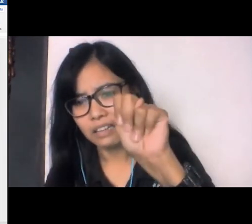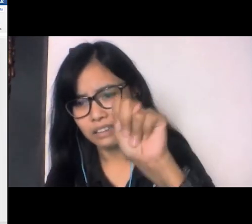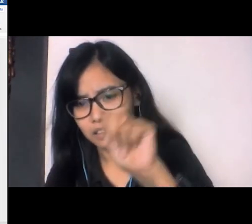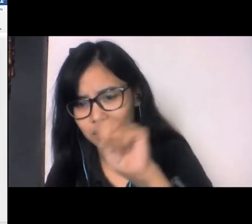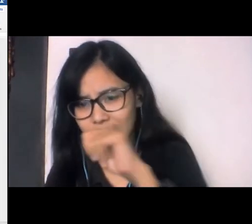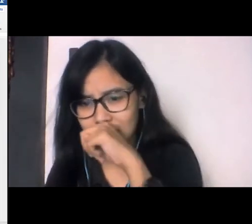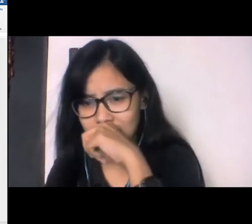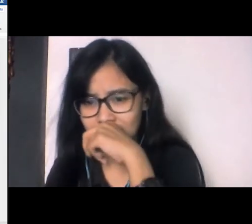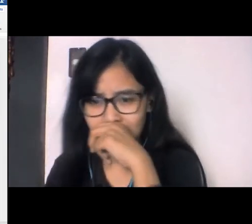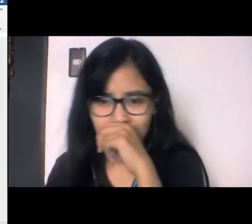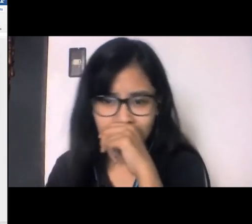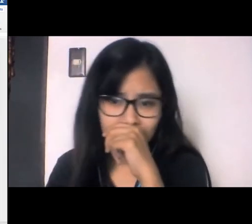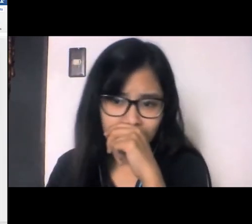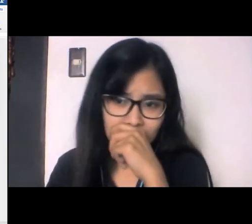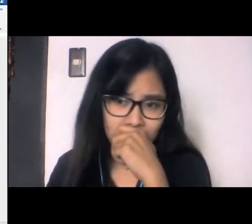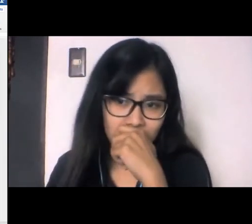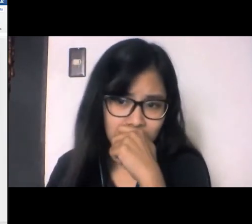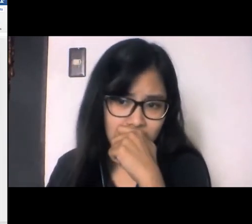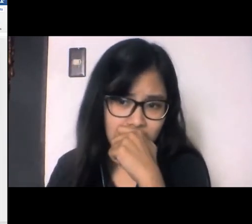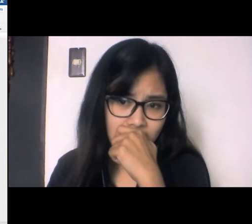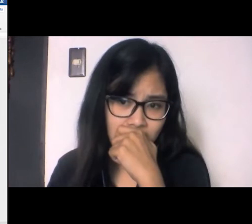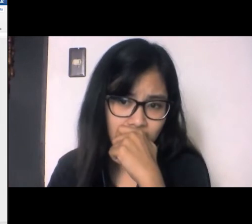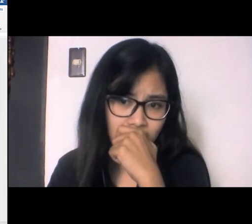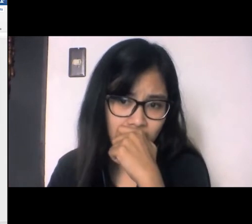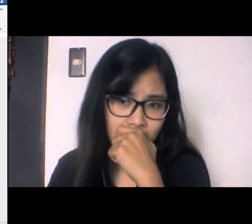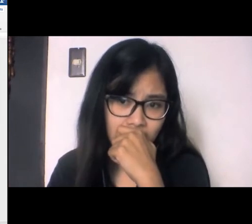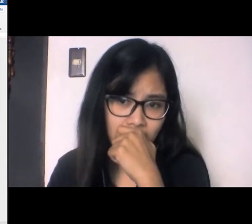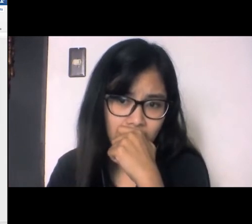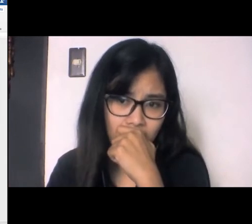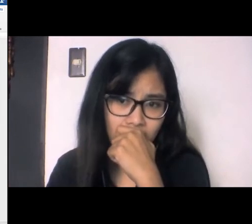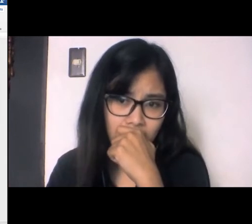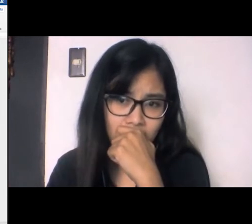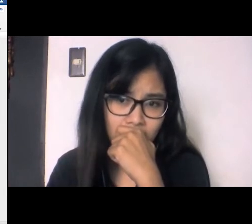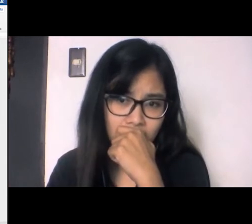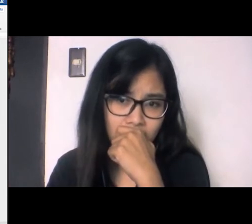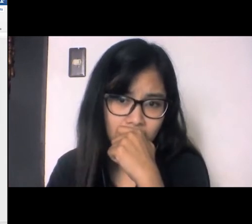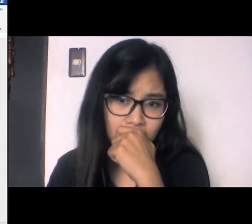or brown has also,